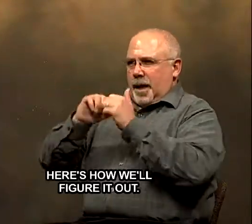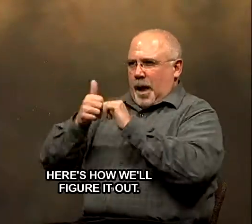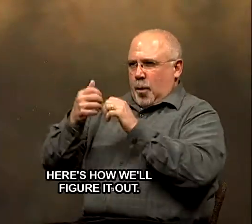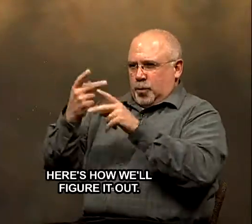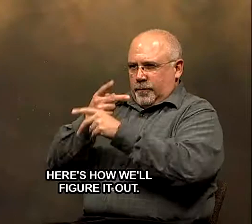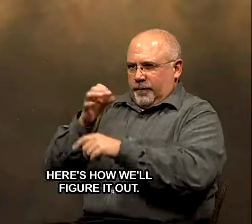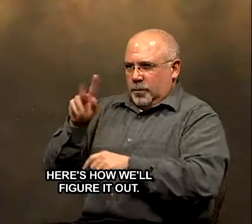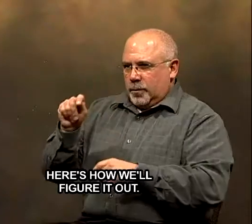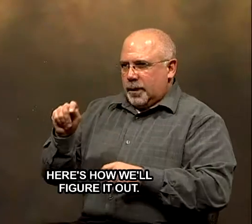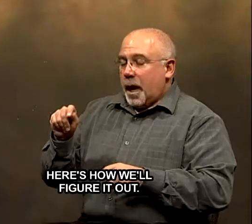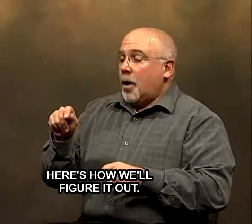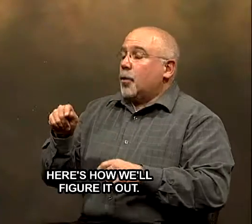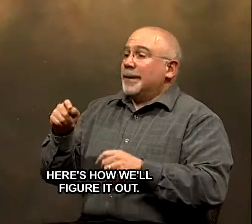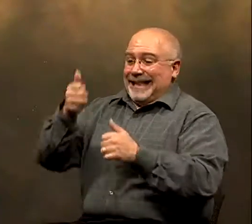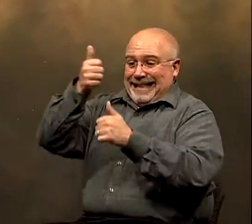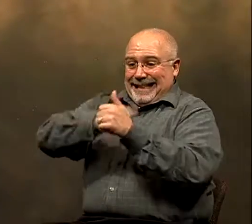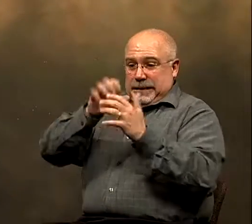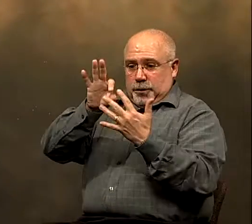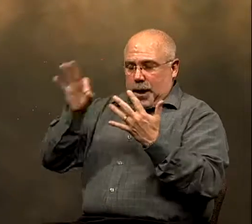Here's how we'll figure it out.